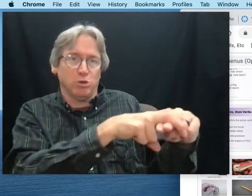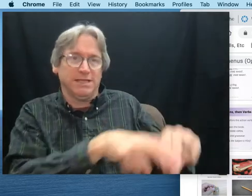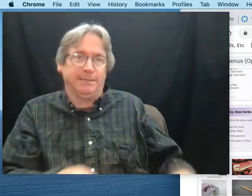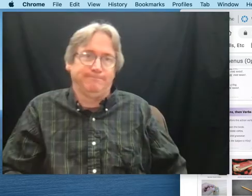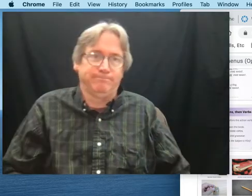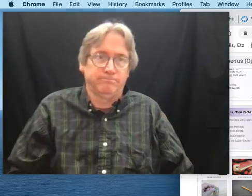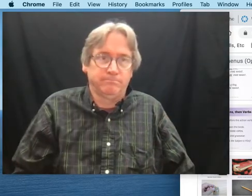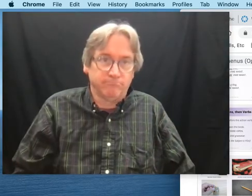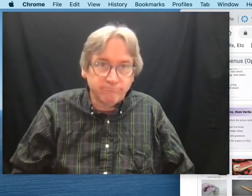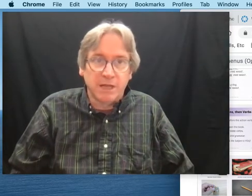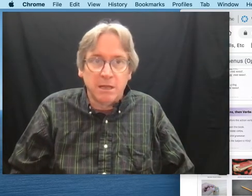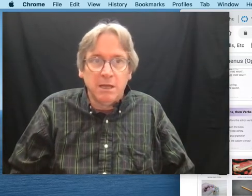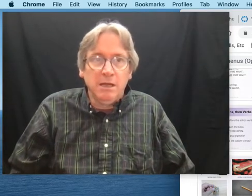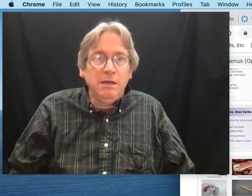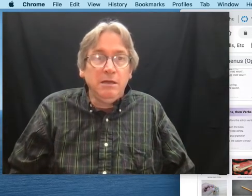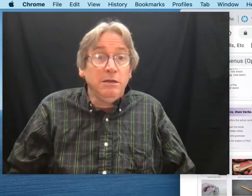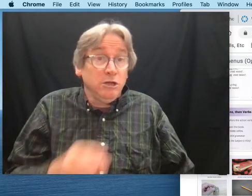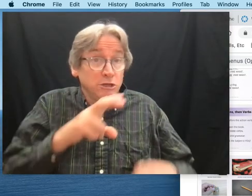go sit.